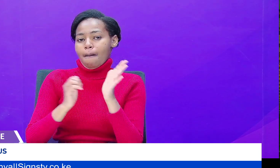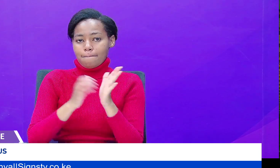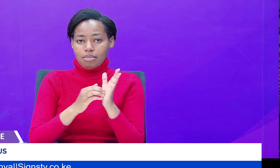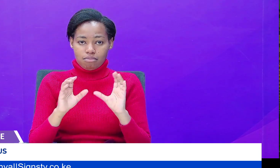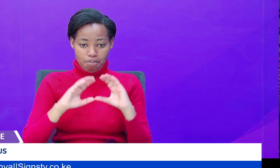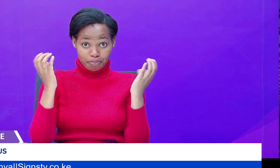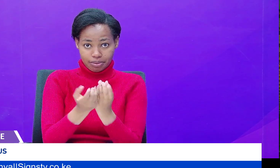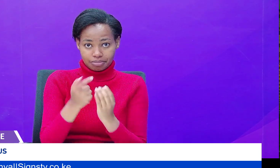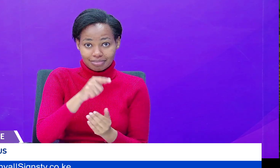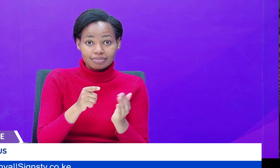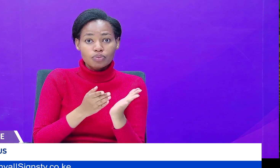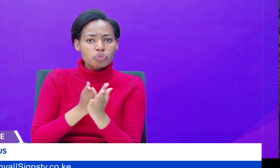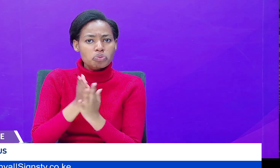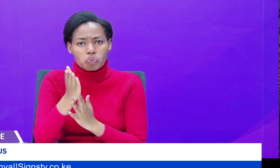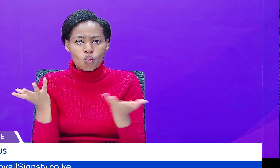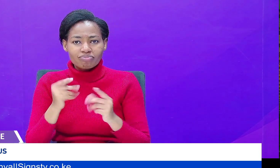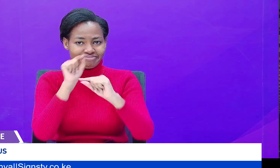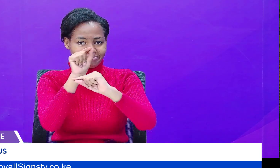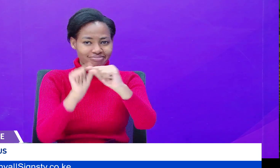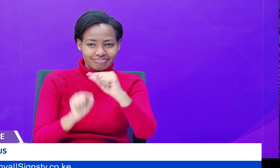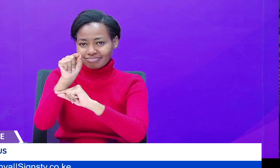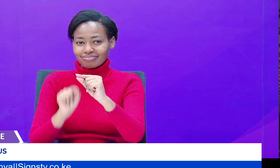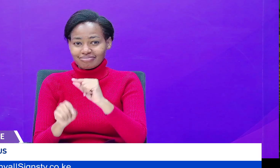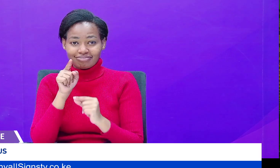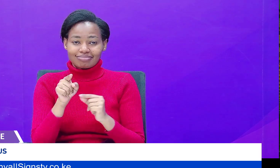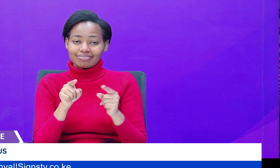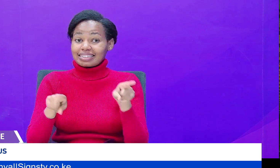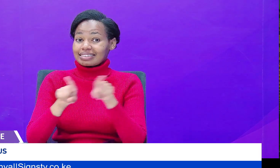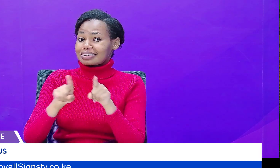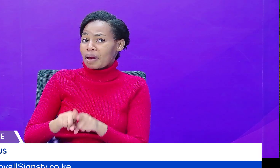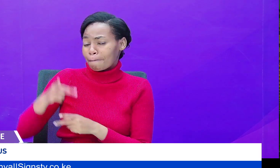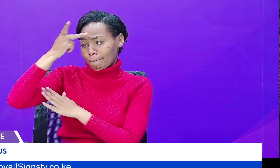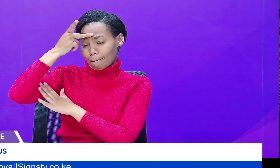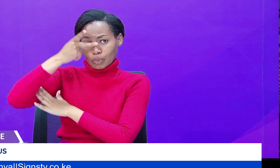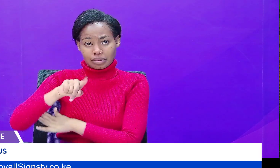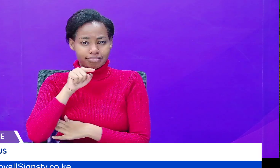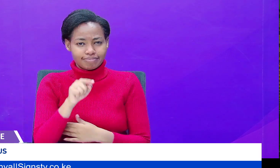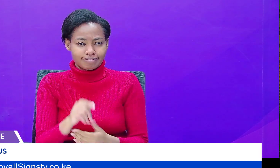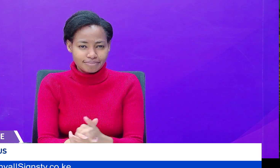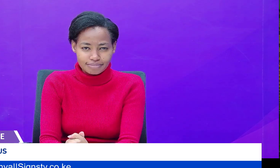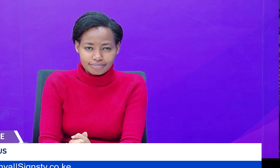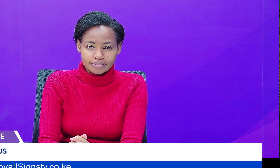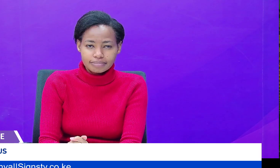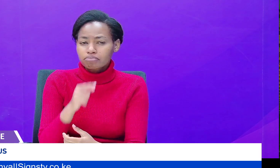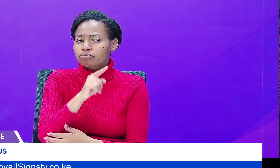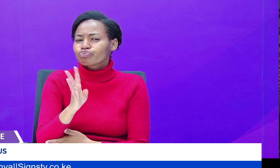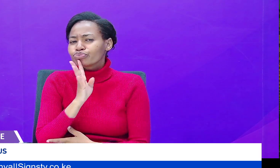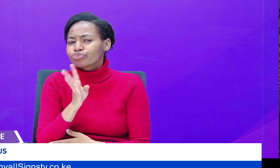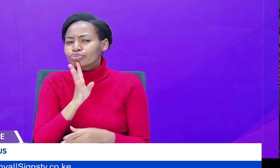what he termed as misleading the Ukambani community through divisive and propaganda-driven politics.